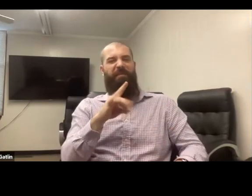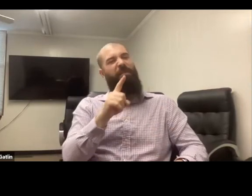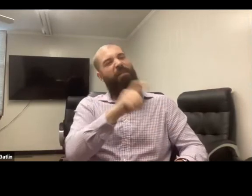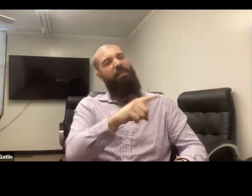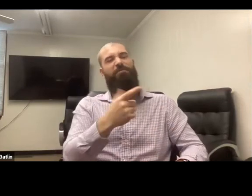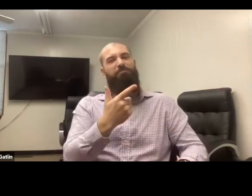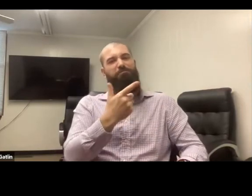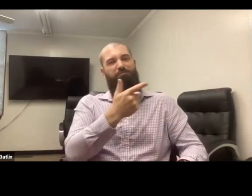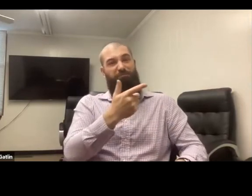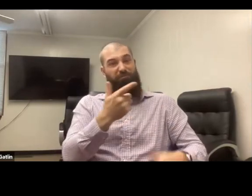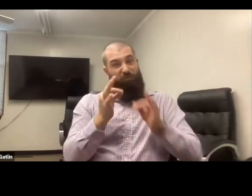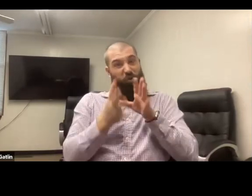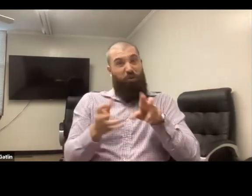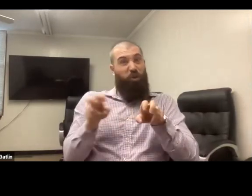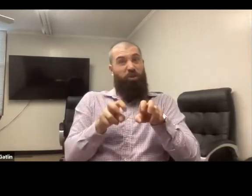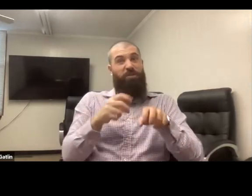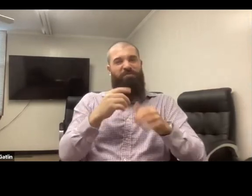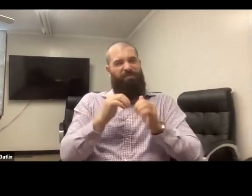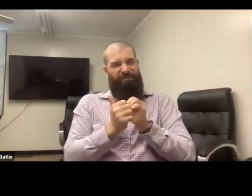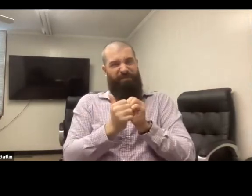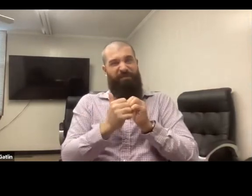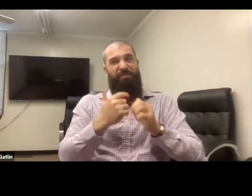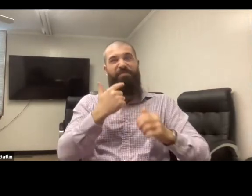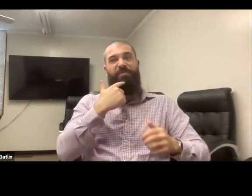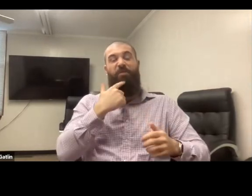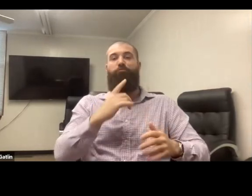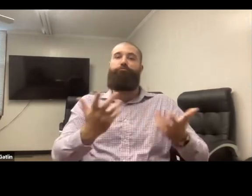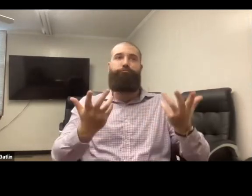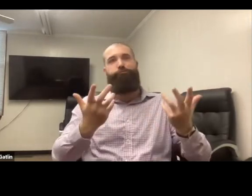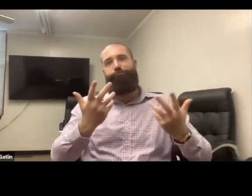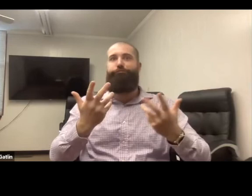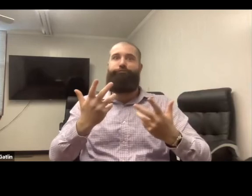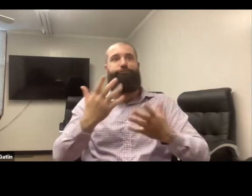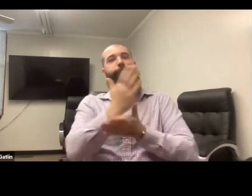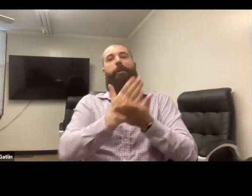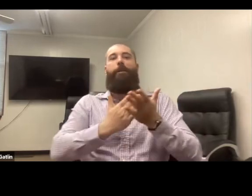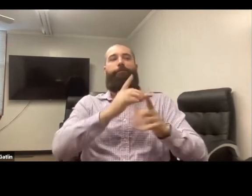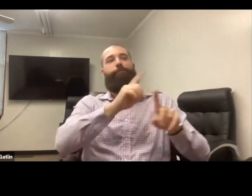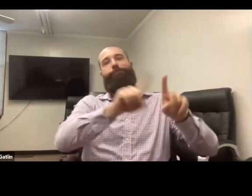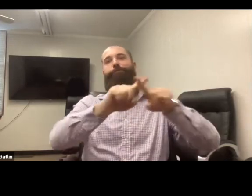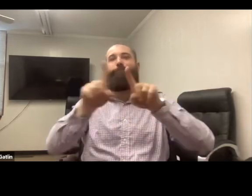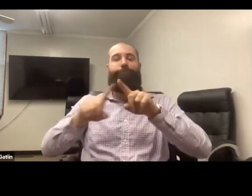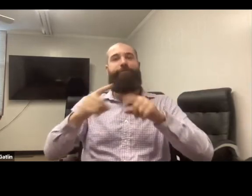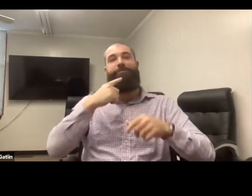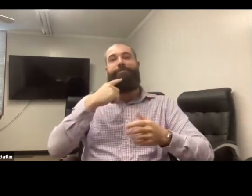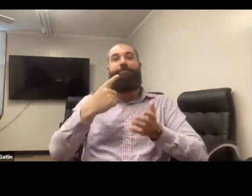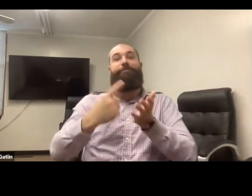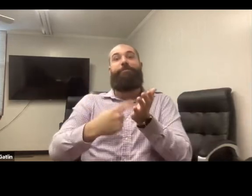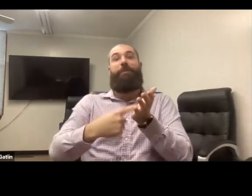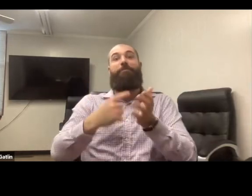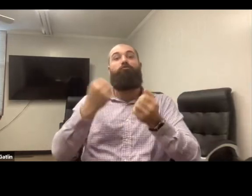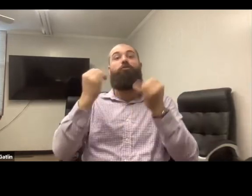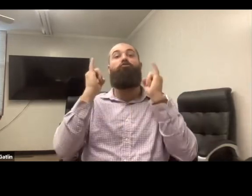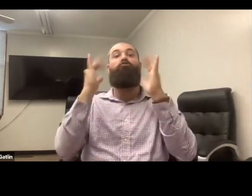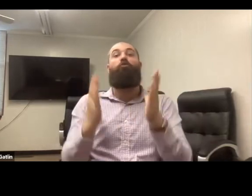but I have seen with some deaf students, they want to know if the interpreter was with you and where they sat and how that worked and all that. There's a whole